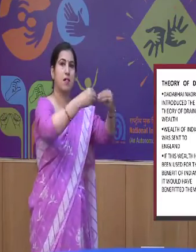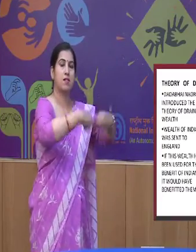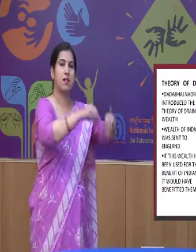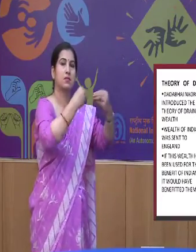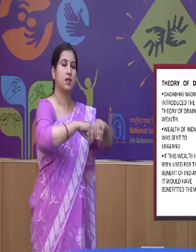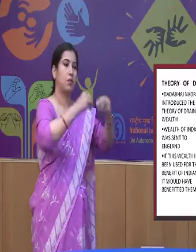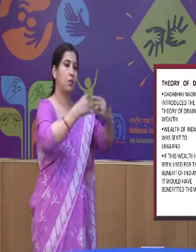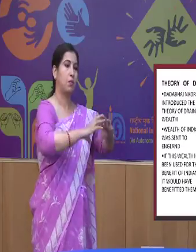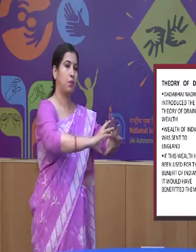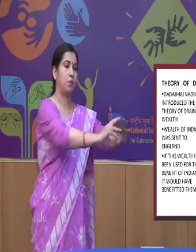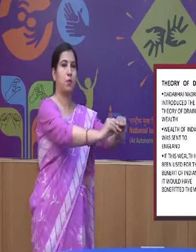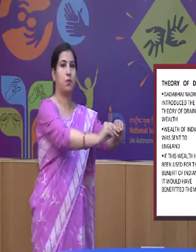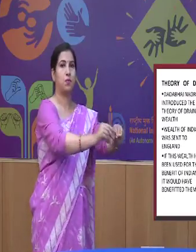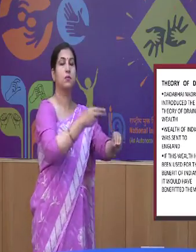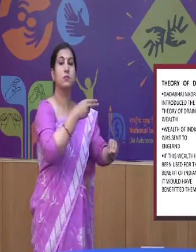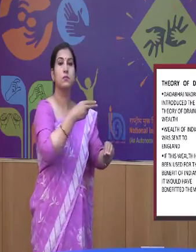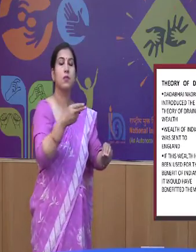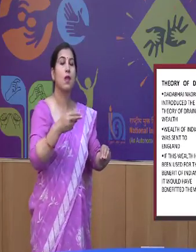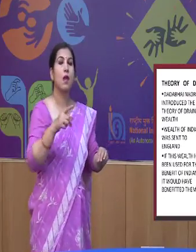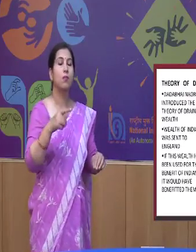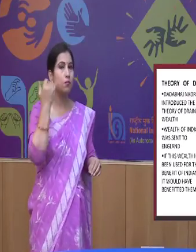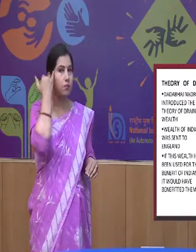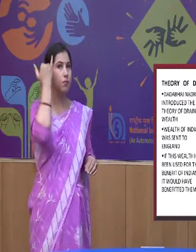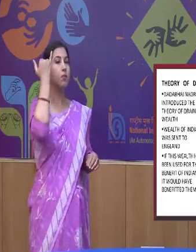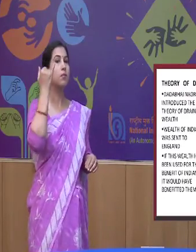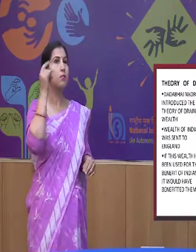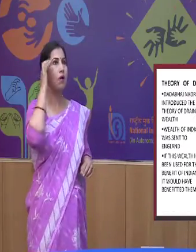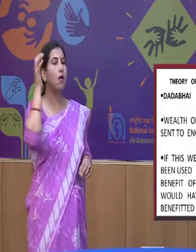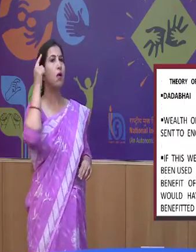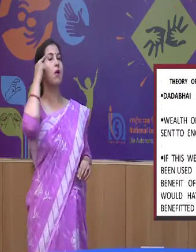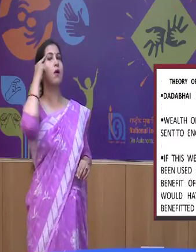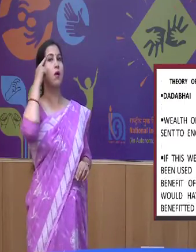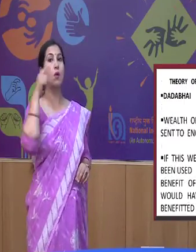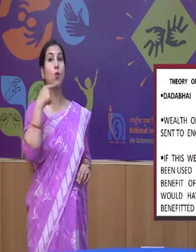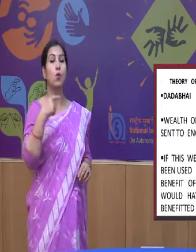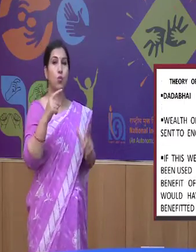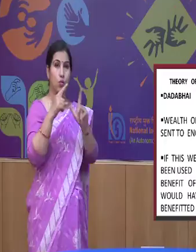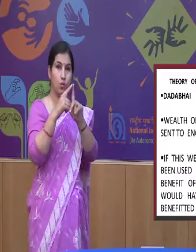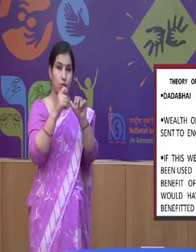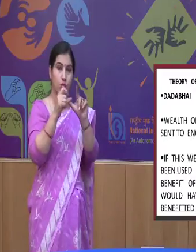This theory was given by Dadabhai Naoroji in 1867.